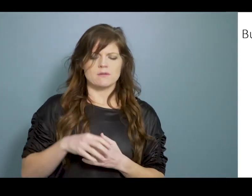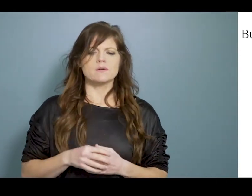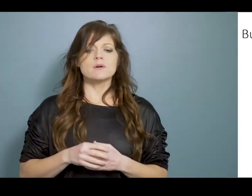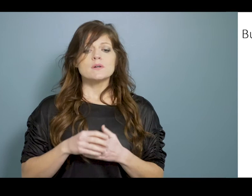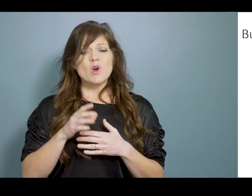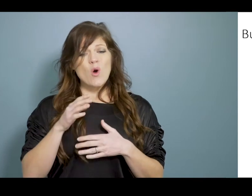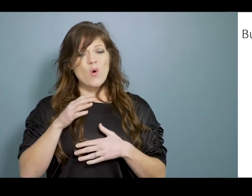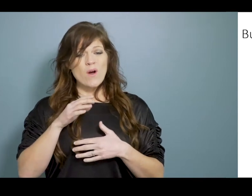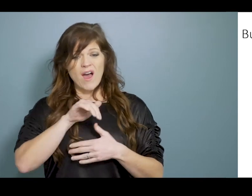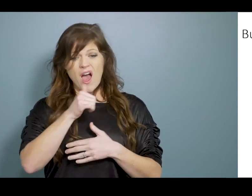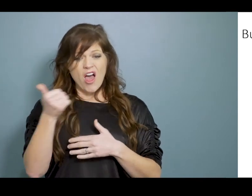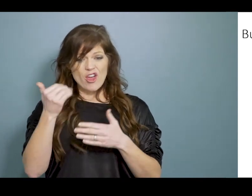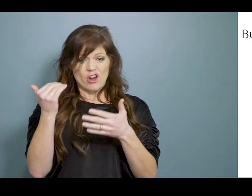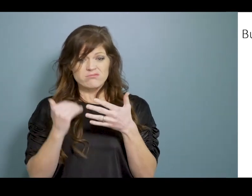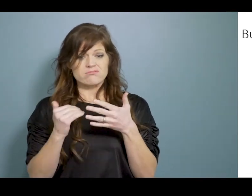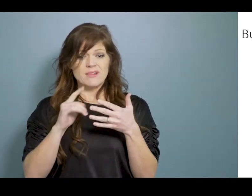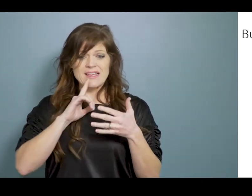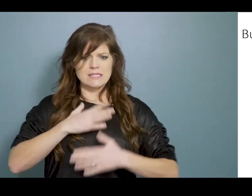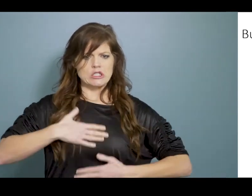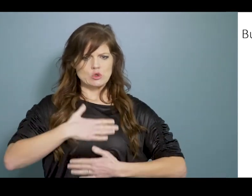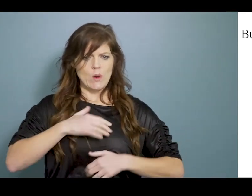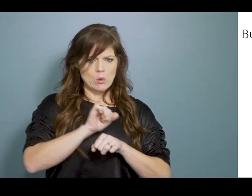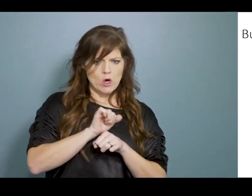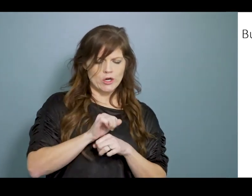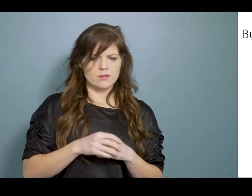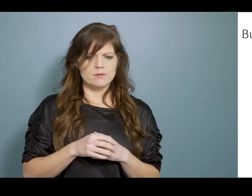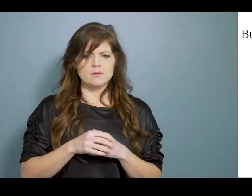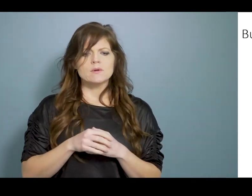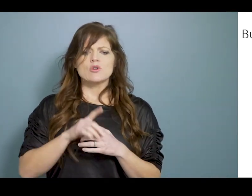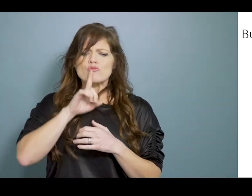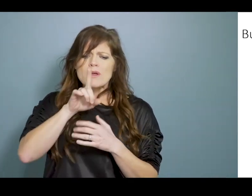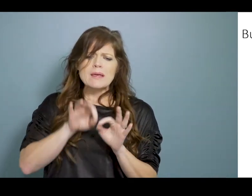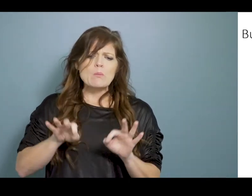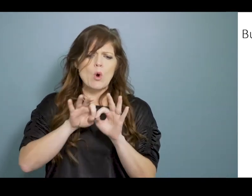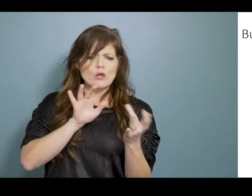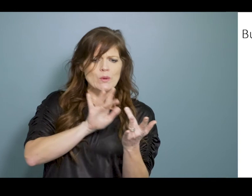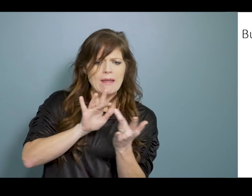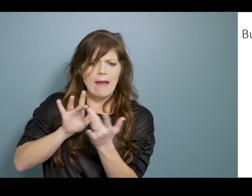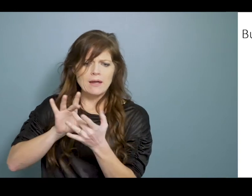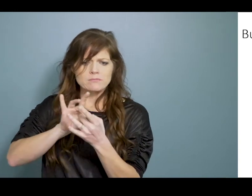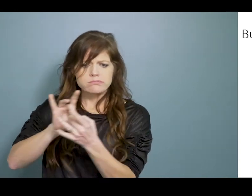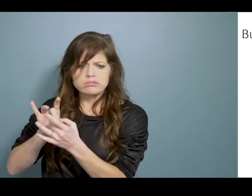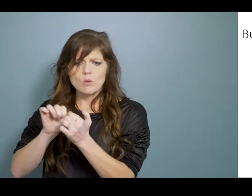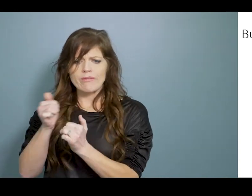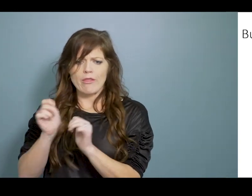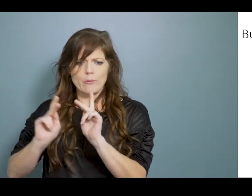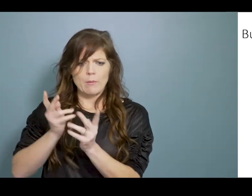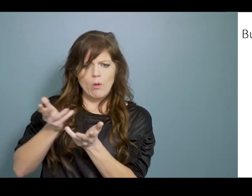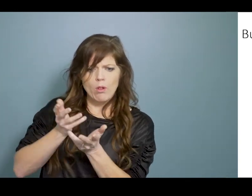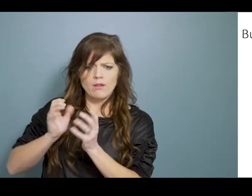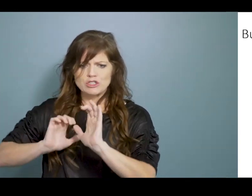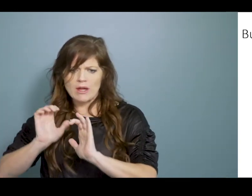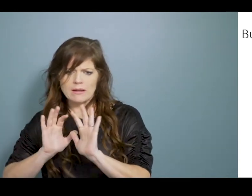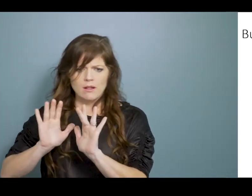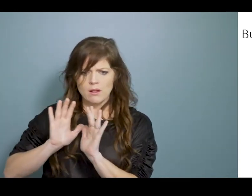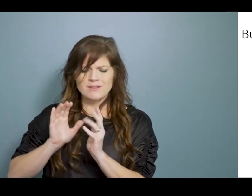to maybe reconnect with that. Staying connected to others, building compassion for